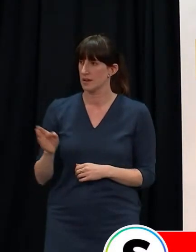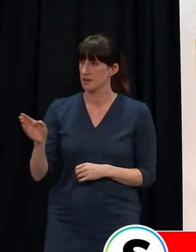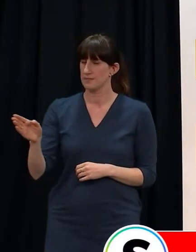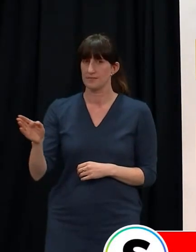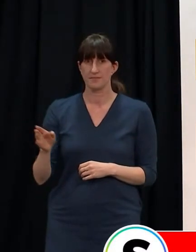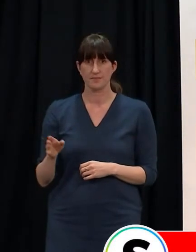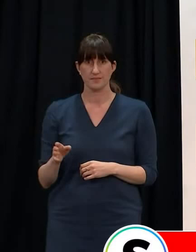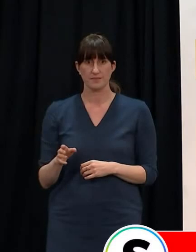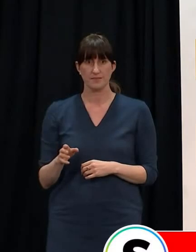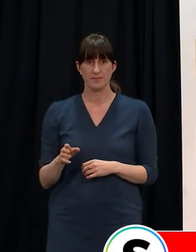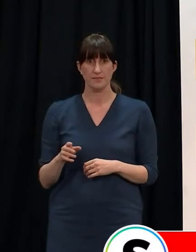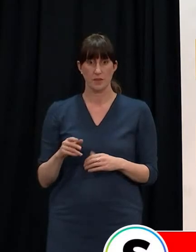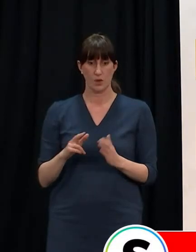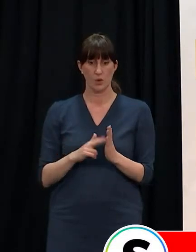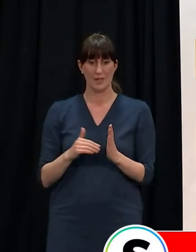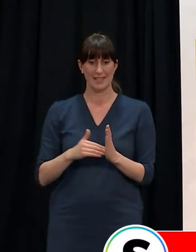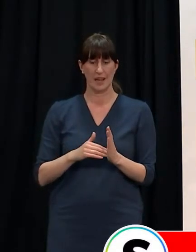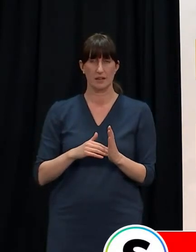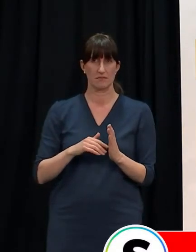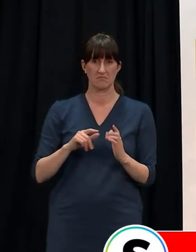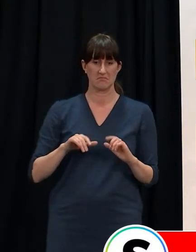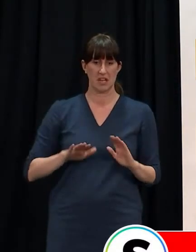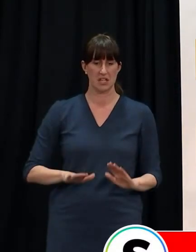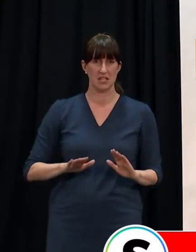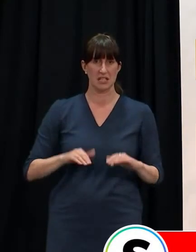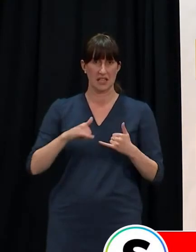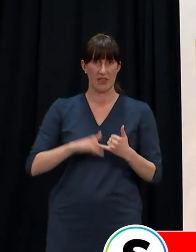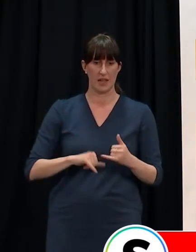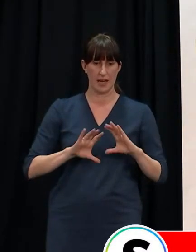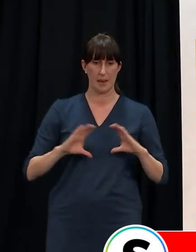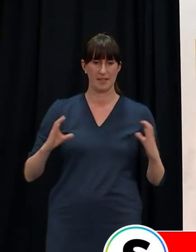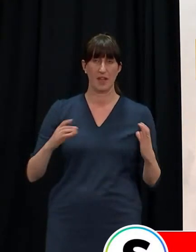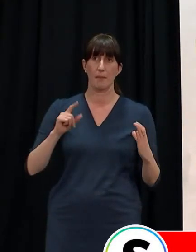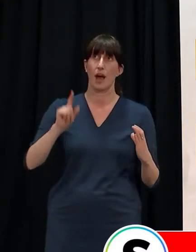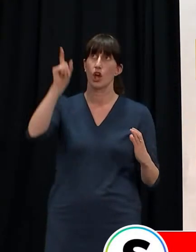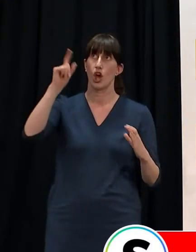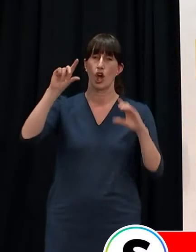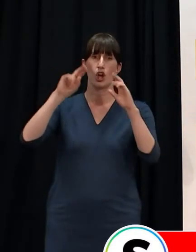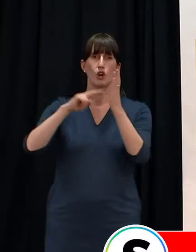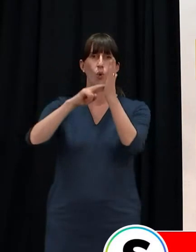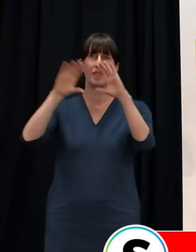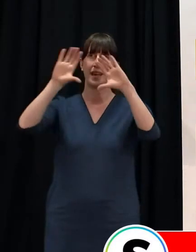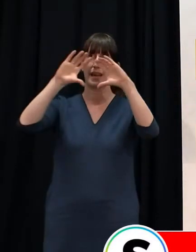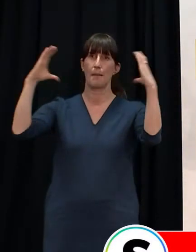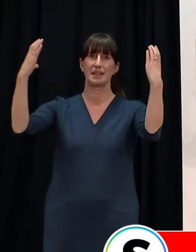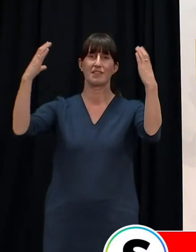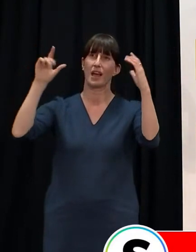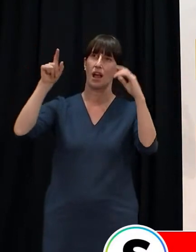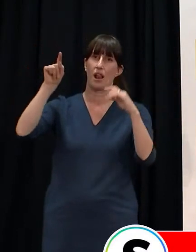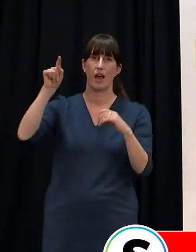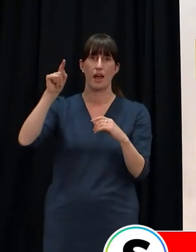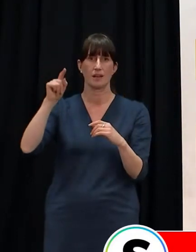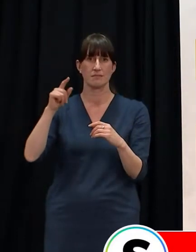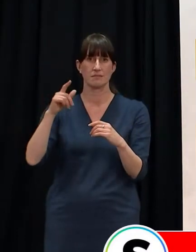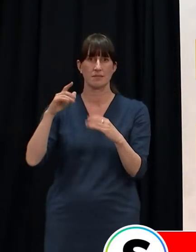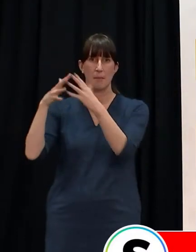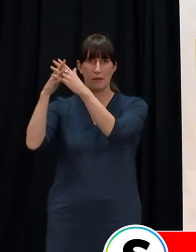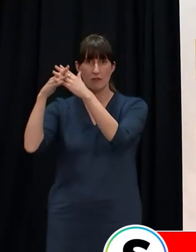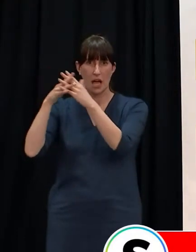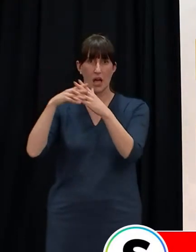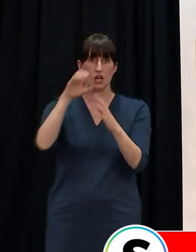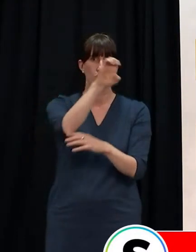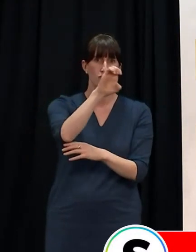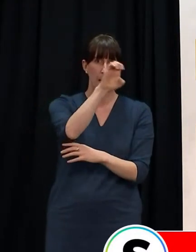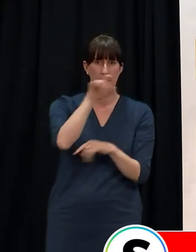into autumn, winter. They've got high rates of vaccination, unlike they did last winter. Will you be